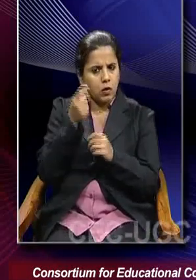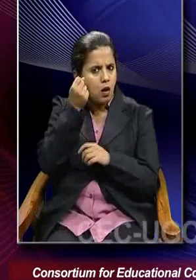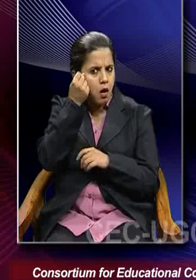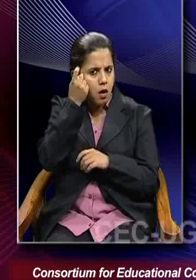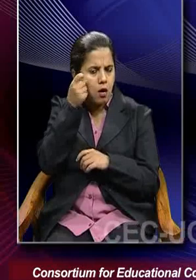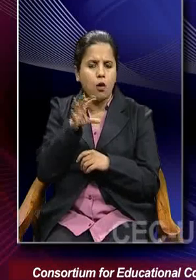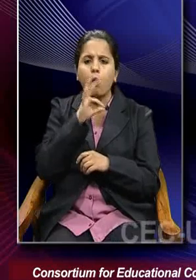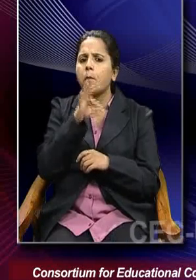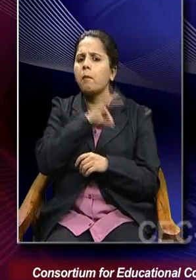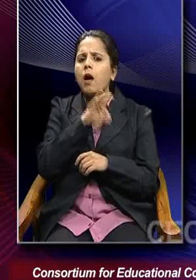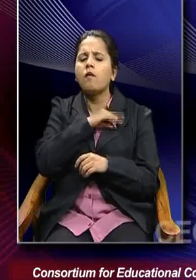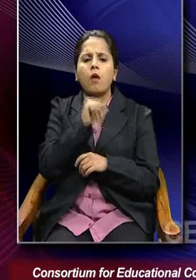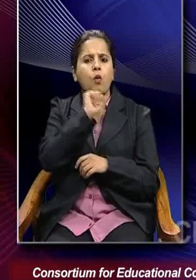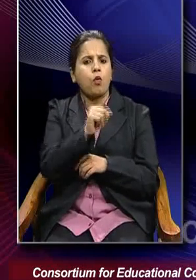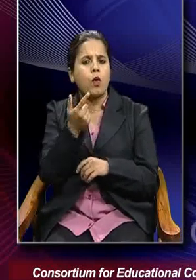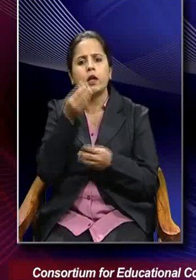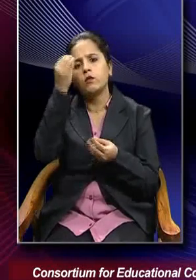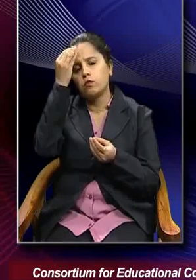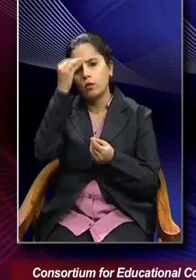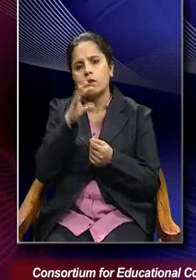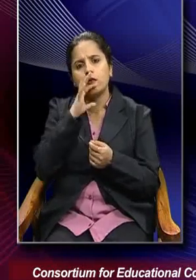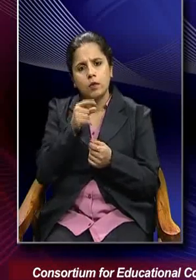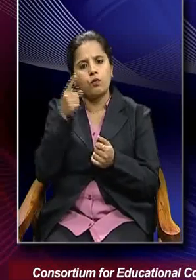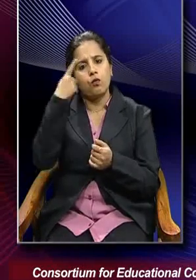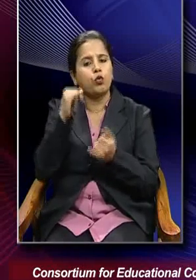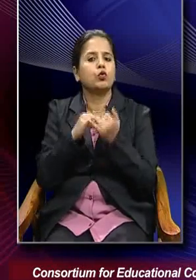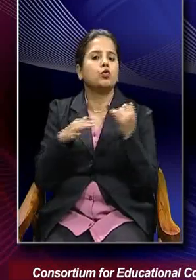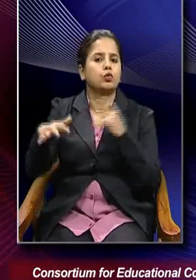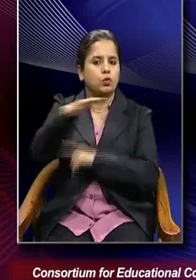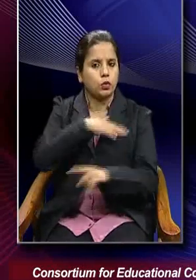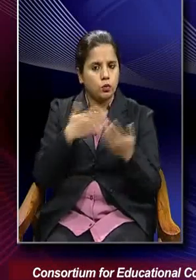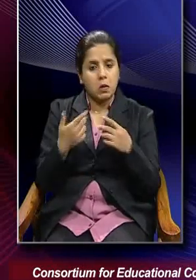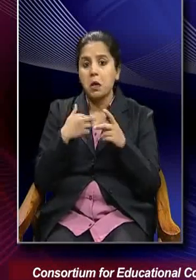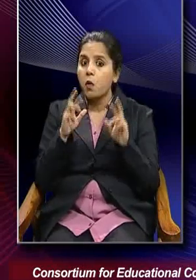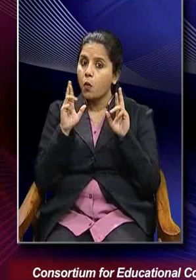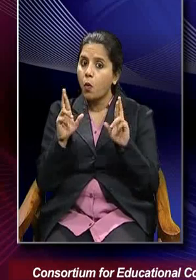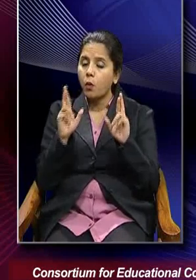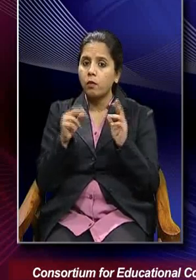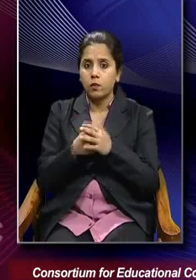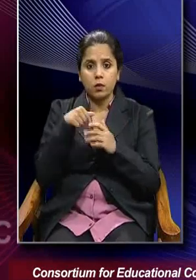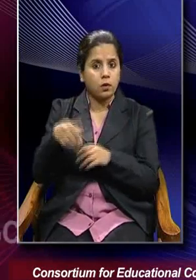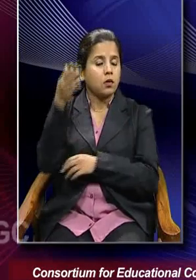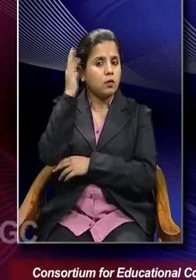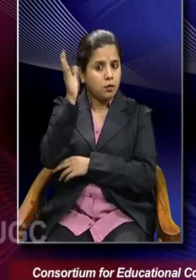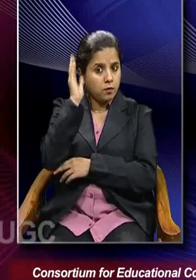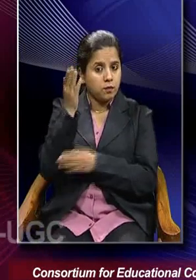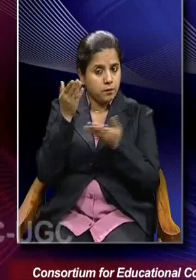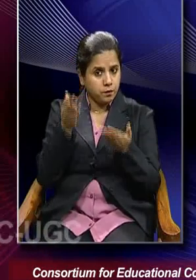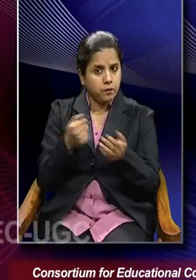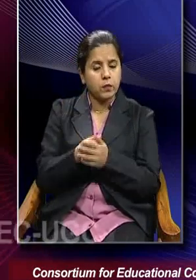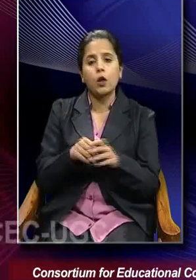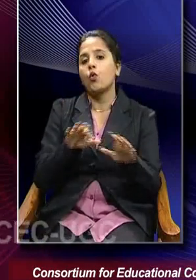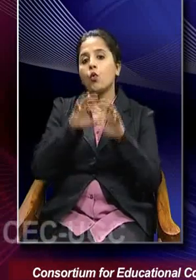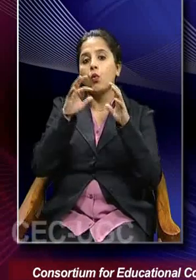understand the benefits of information society. We hope that the lecture on